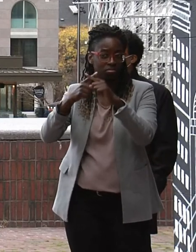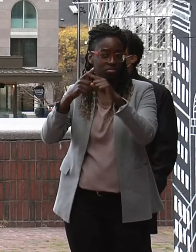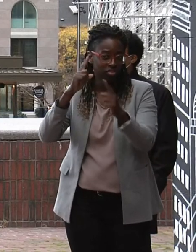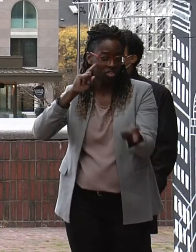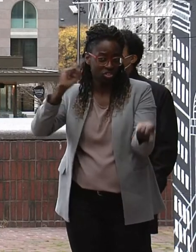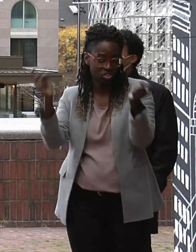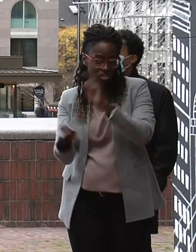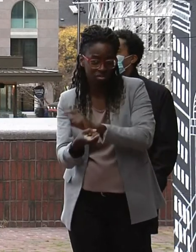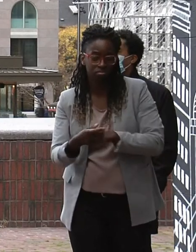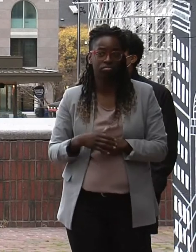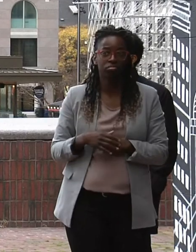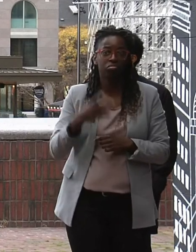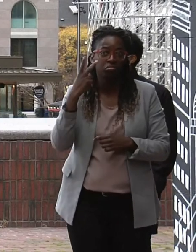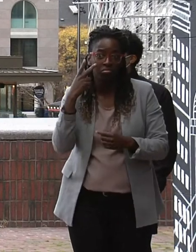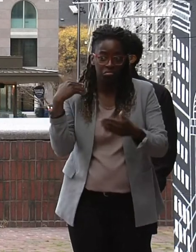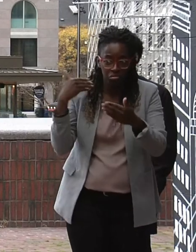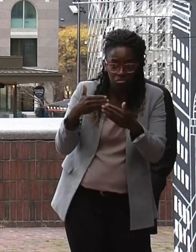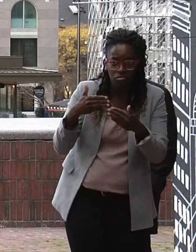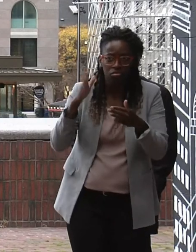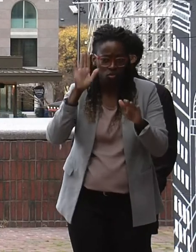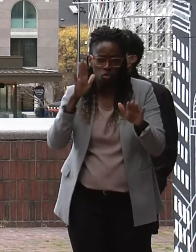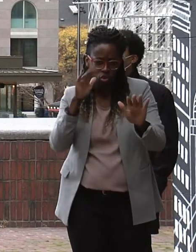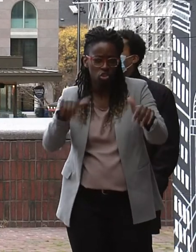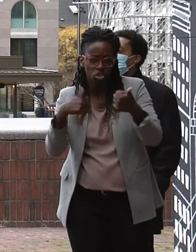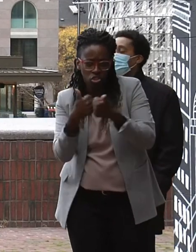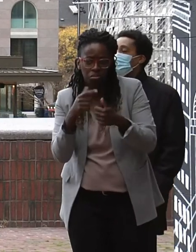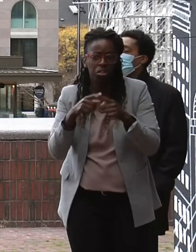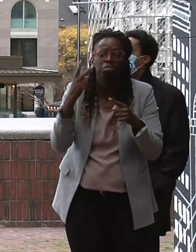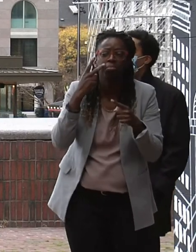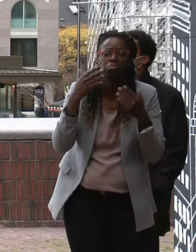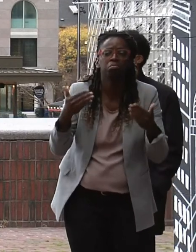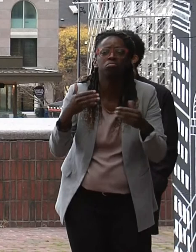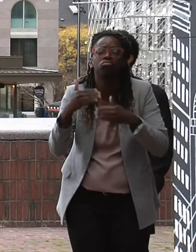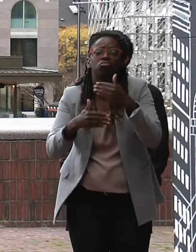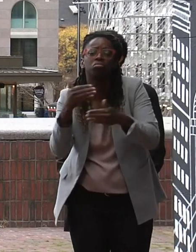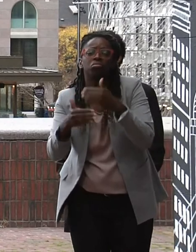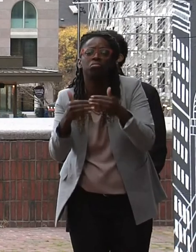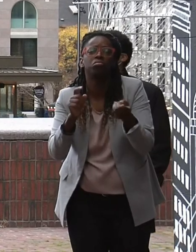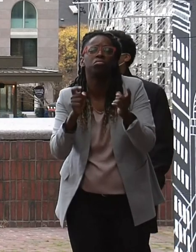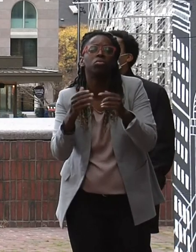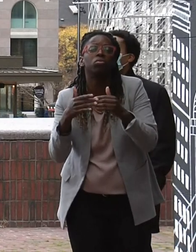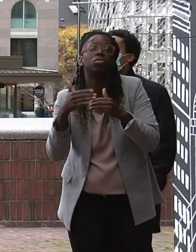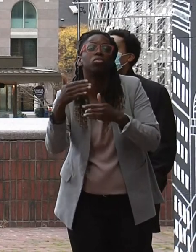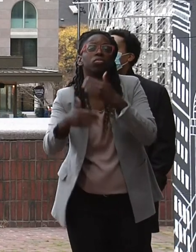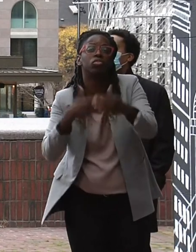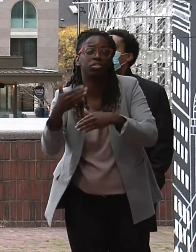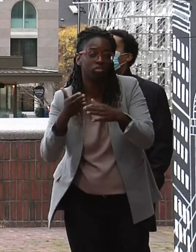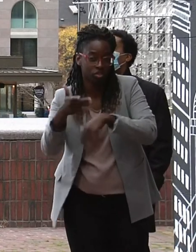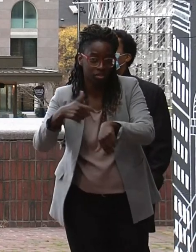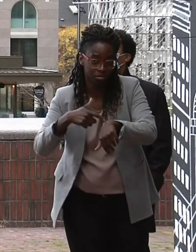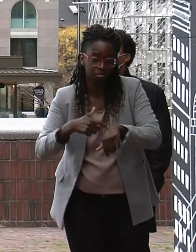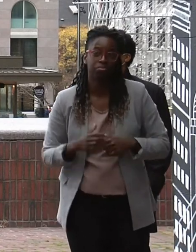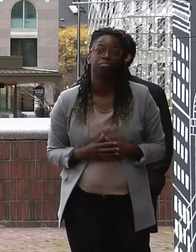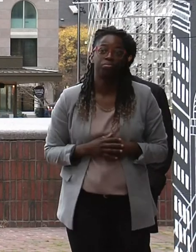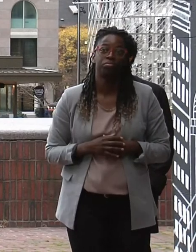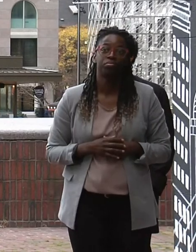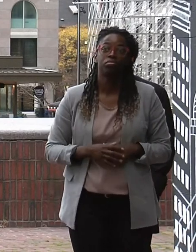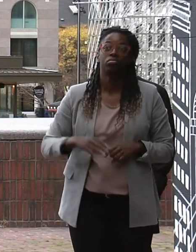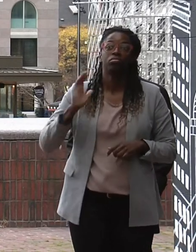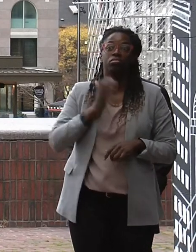change. I want to remind us that the task force was charged with providing